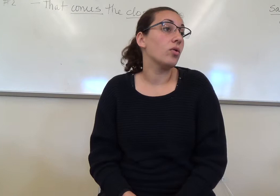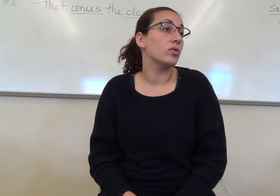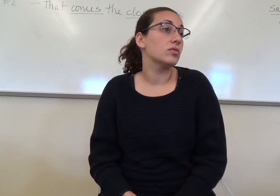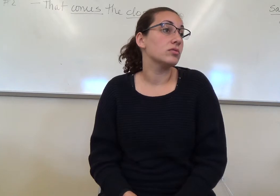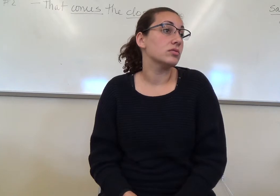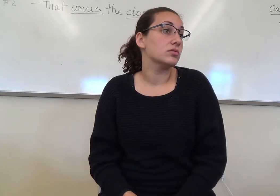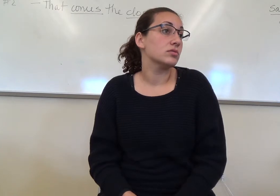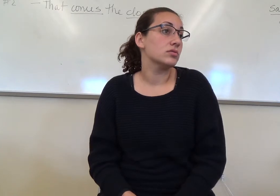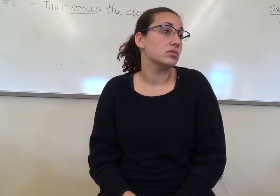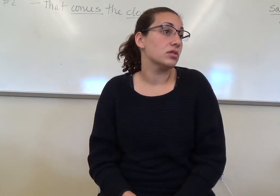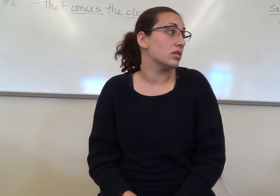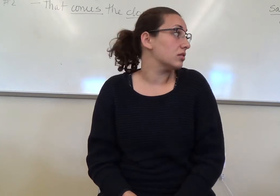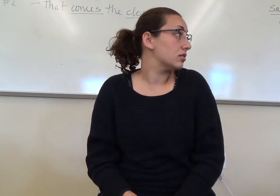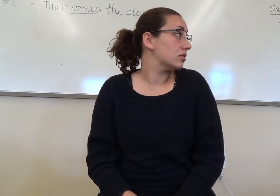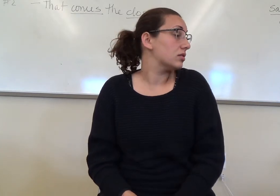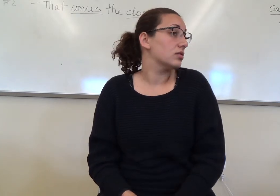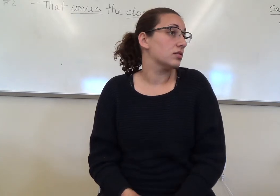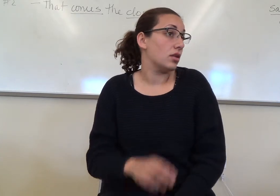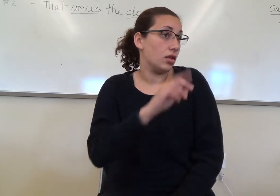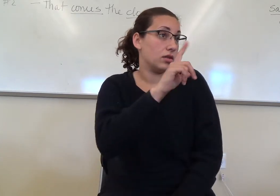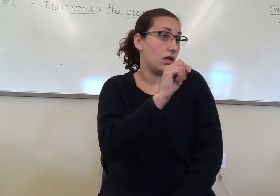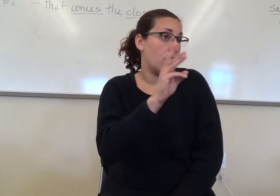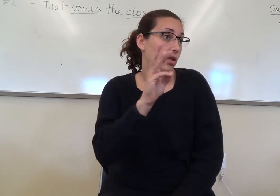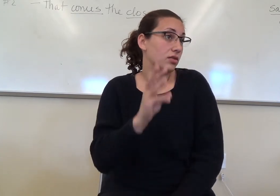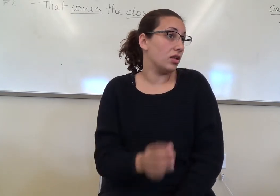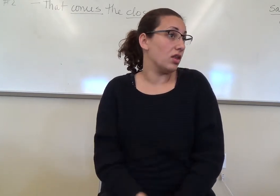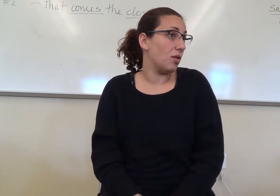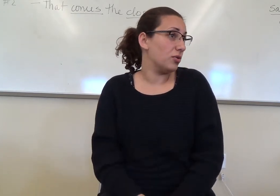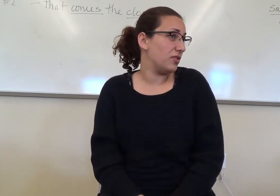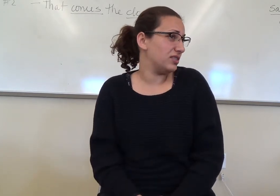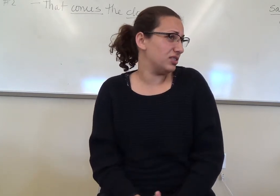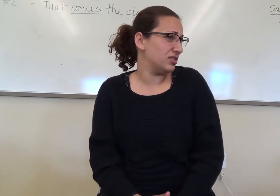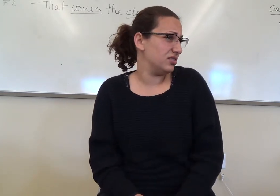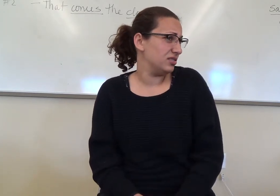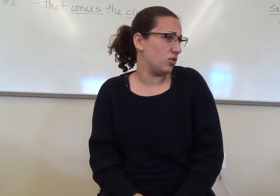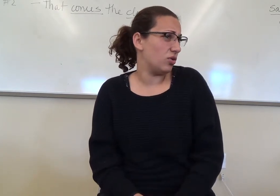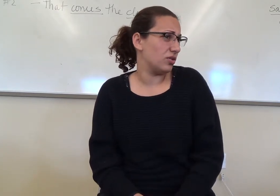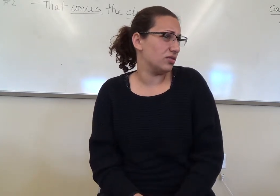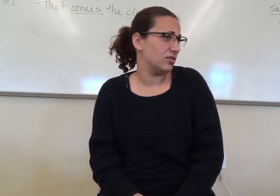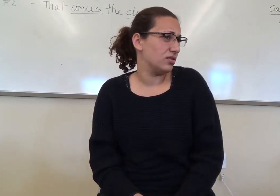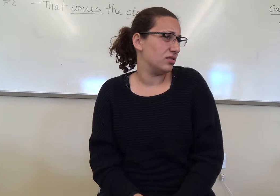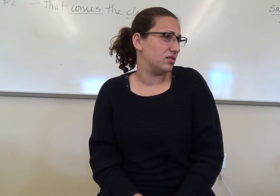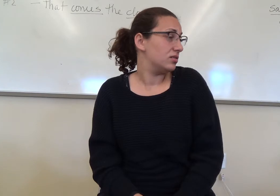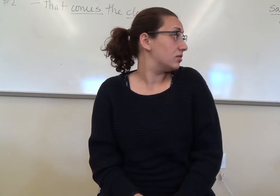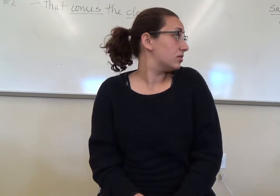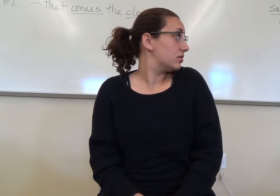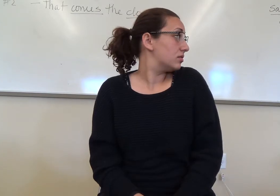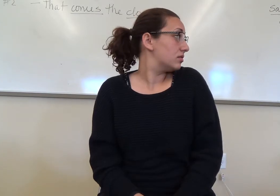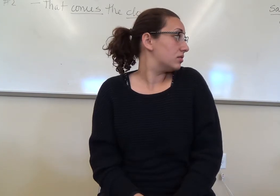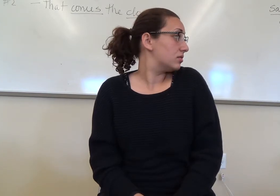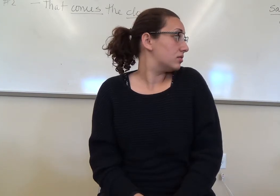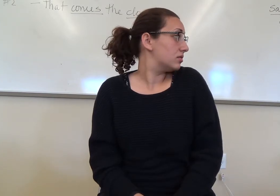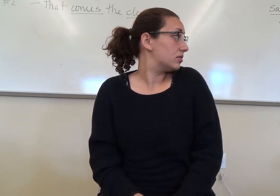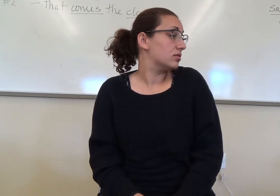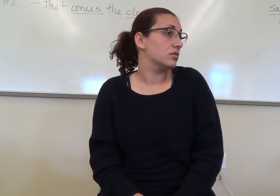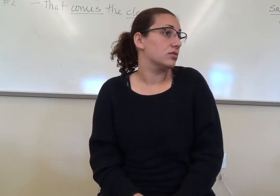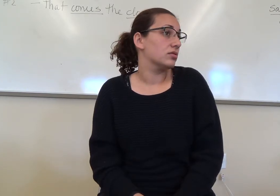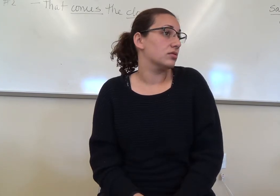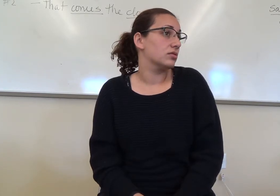They sent us all an email and said, The law professor? we're Or gonna have this stuff, and we said it's gonna be noisy, and they said,